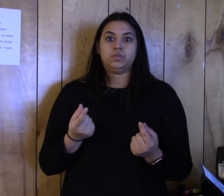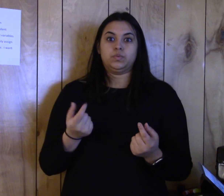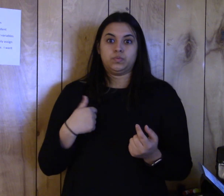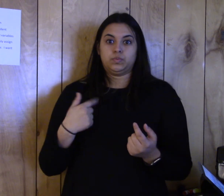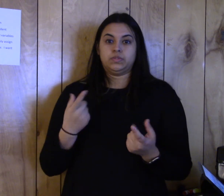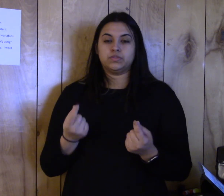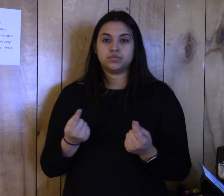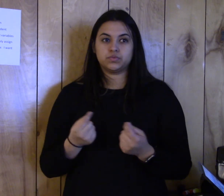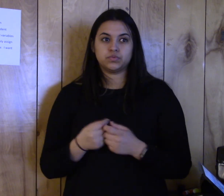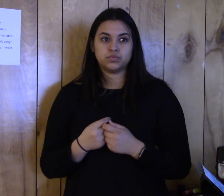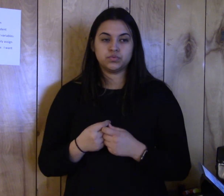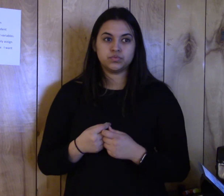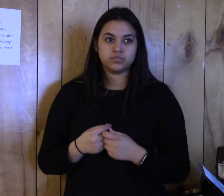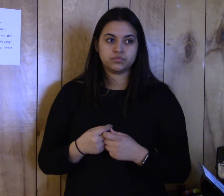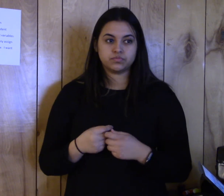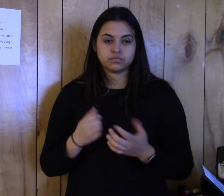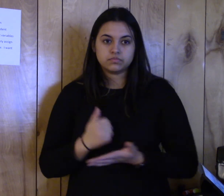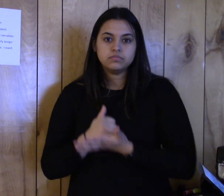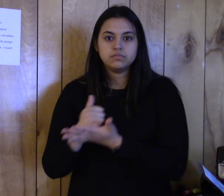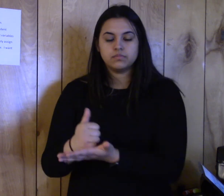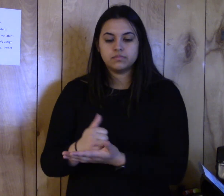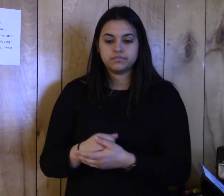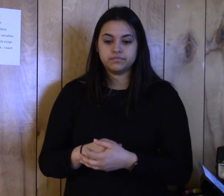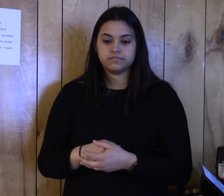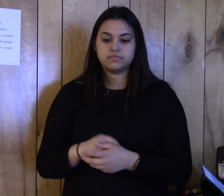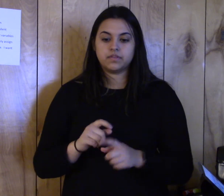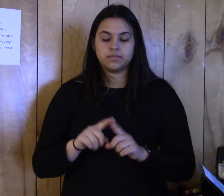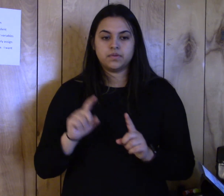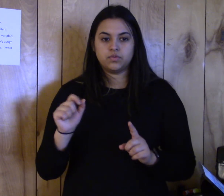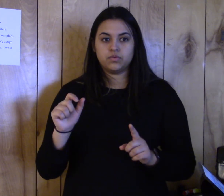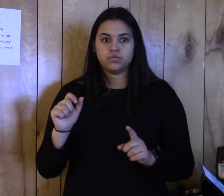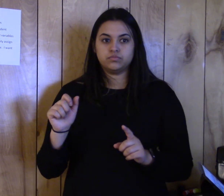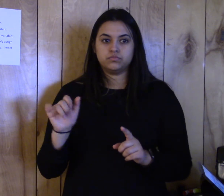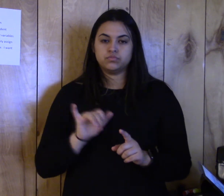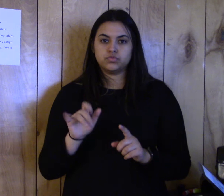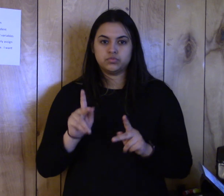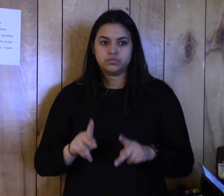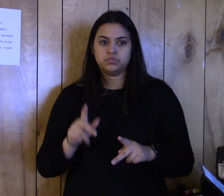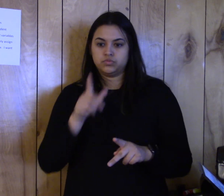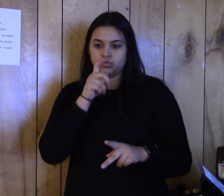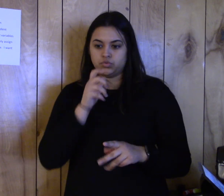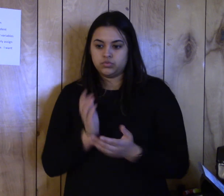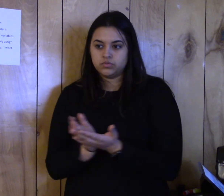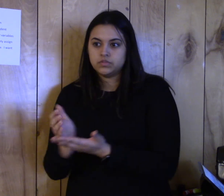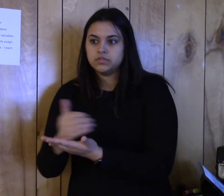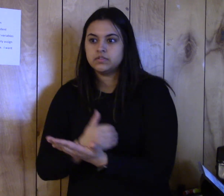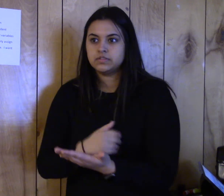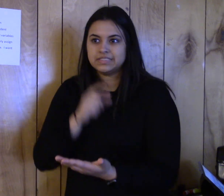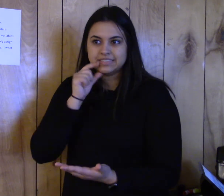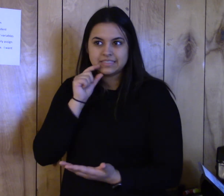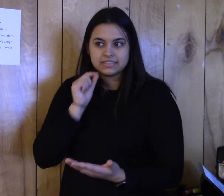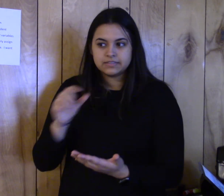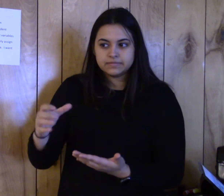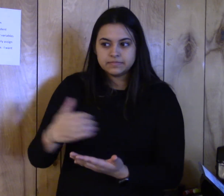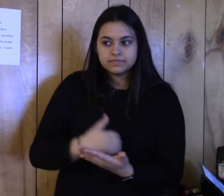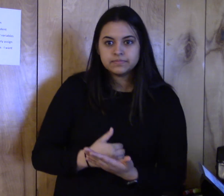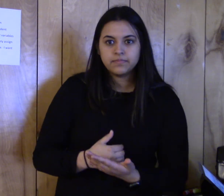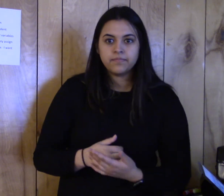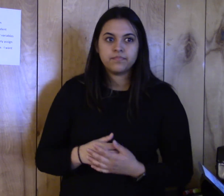start. And then there are also people who will catch your stray cats, and if they're okay, they'll try to find homes for